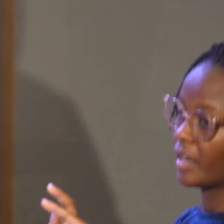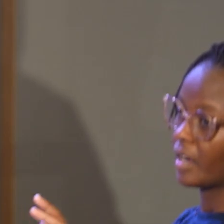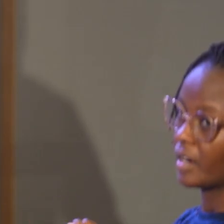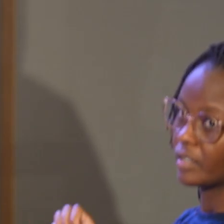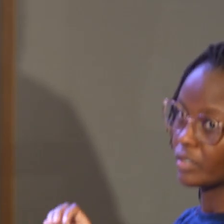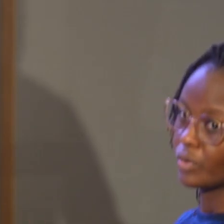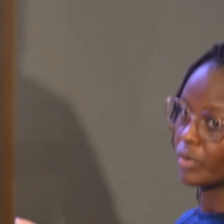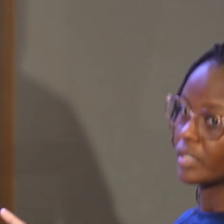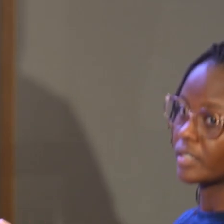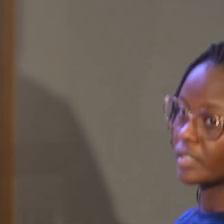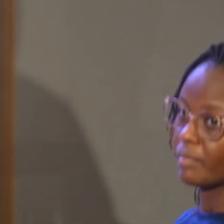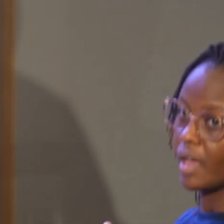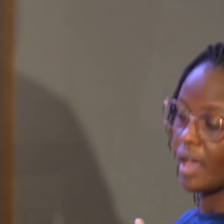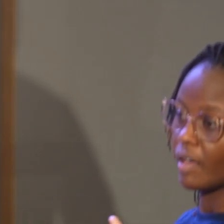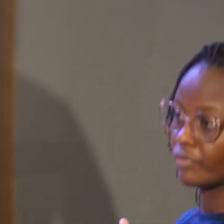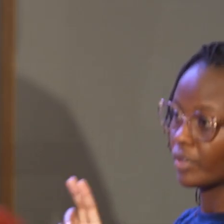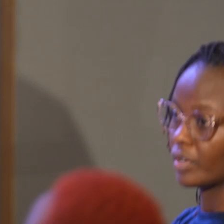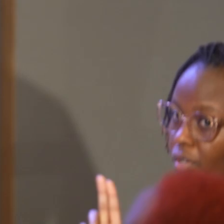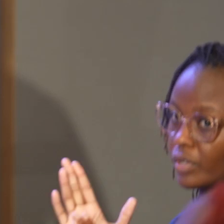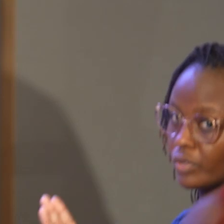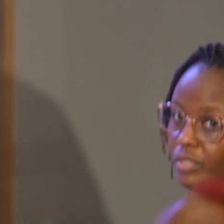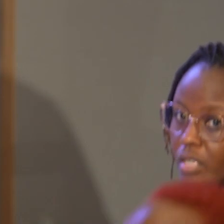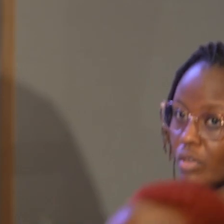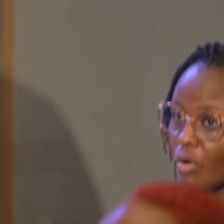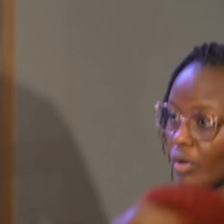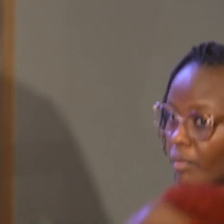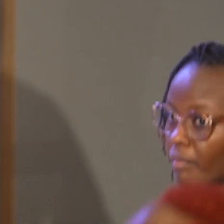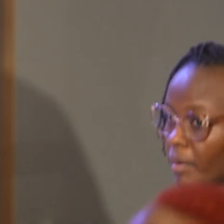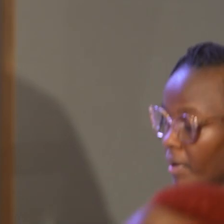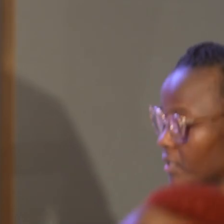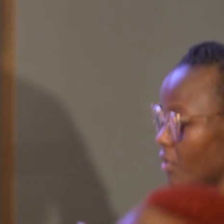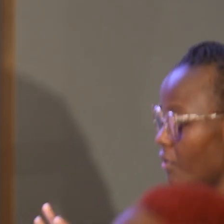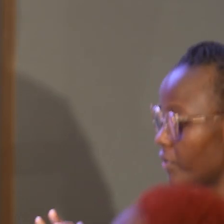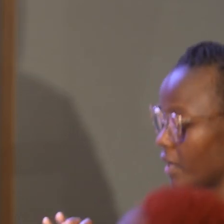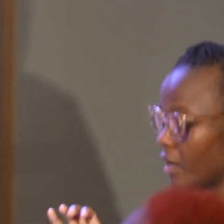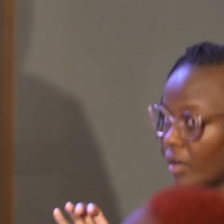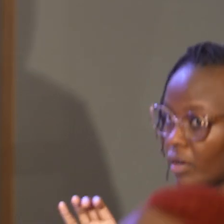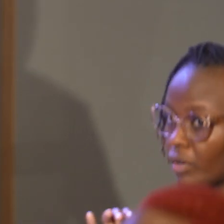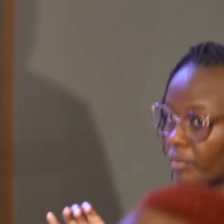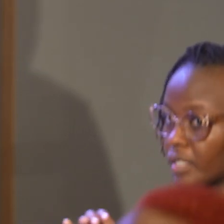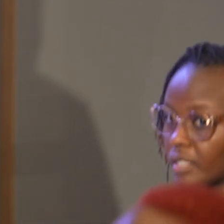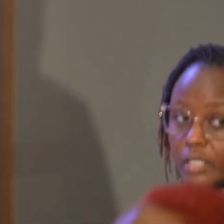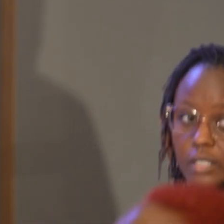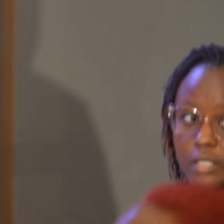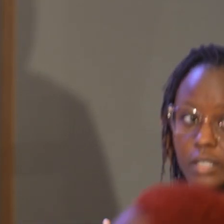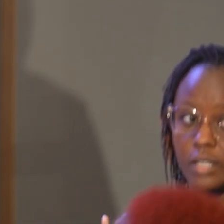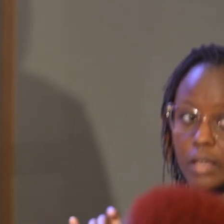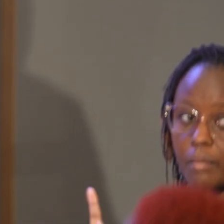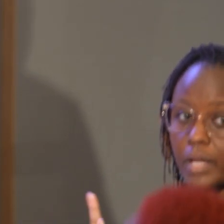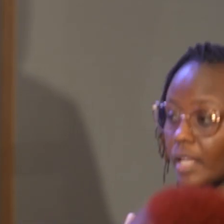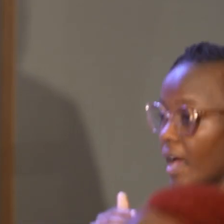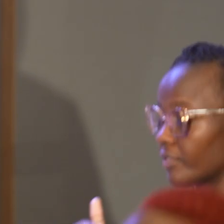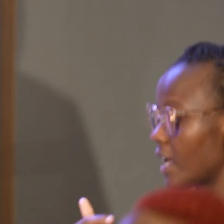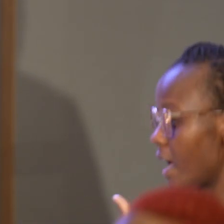also has users in mind or as members of the committee. But after that, we'll also need to think